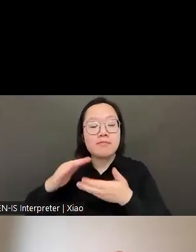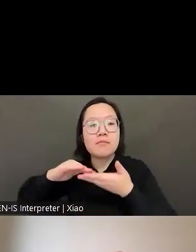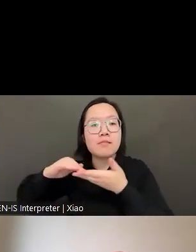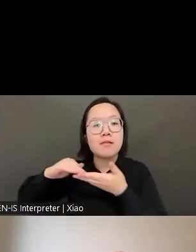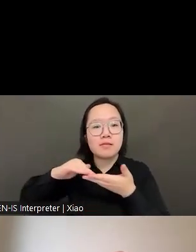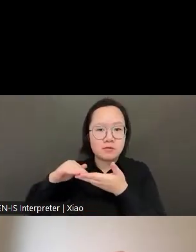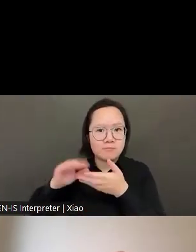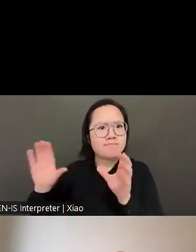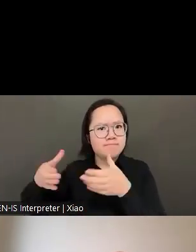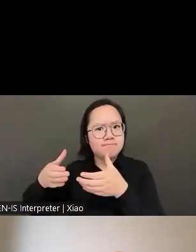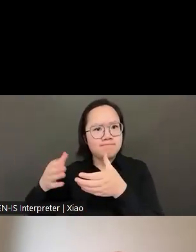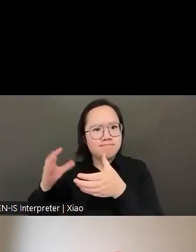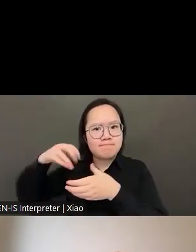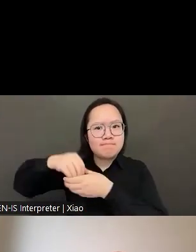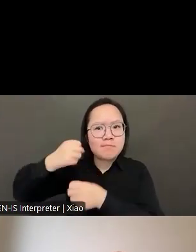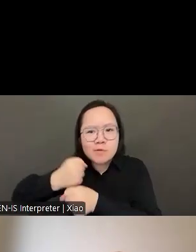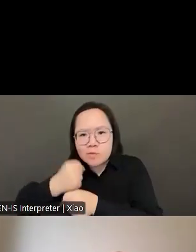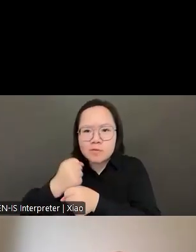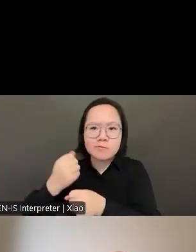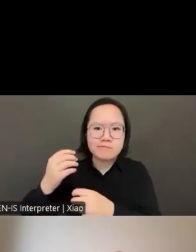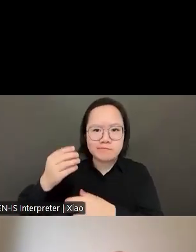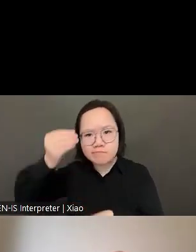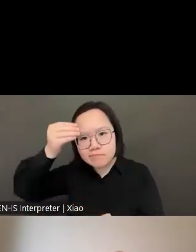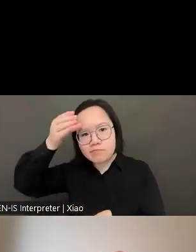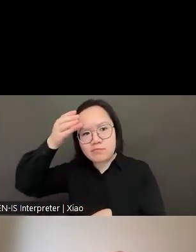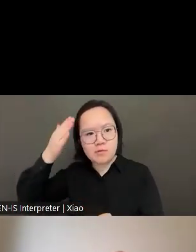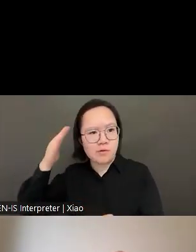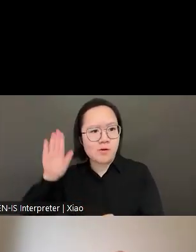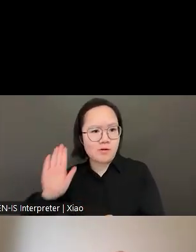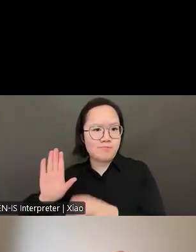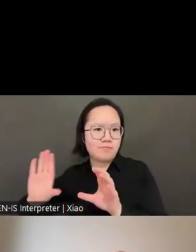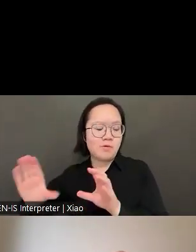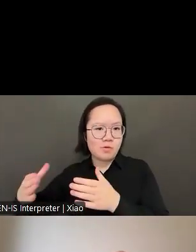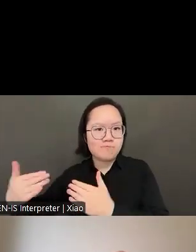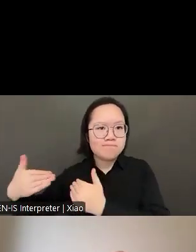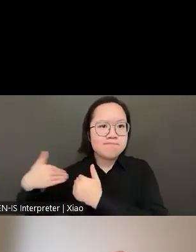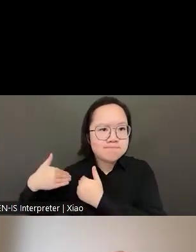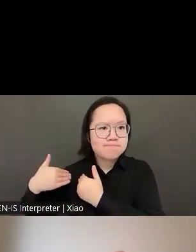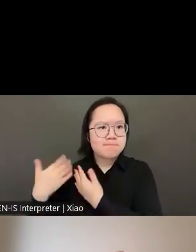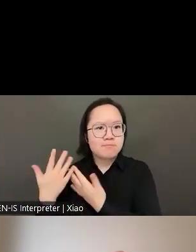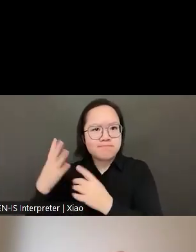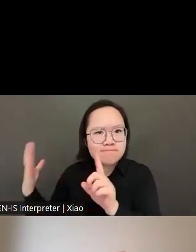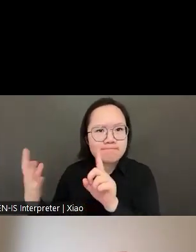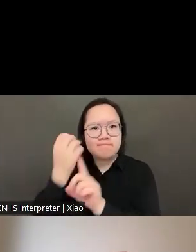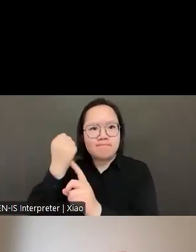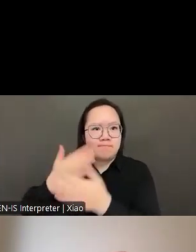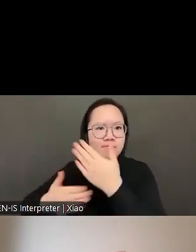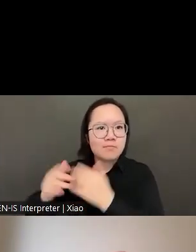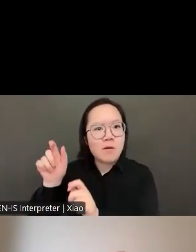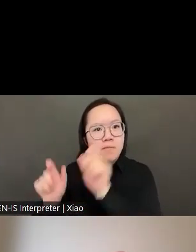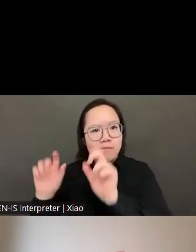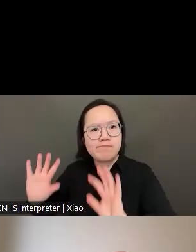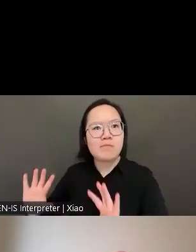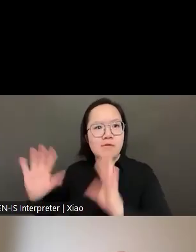learning products and knowledge resources to community-driven processes. Coming from Southern India